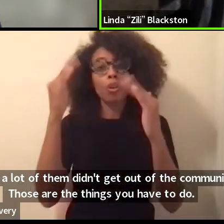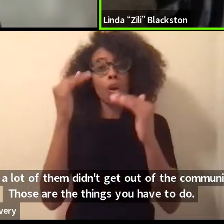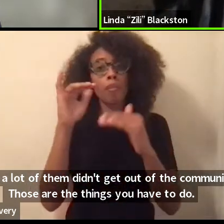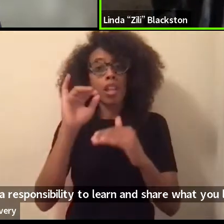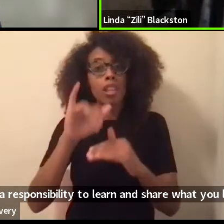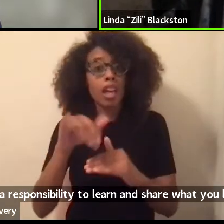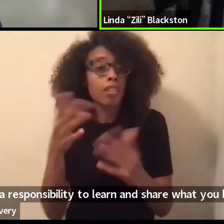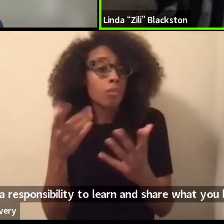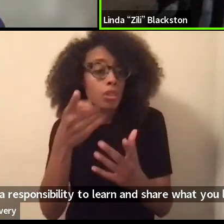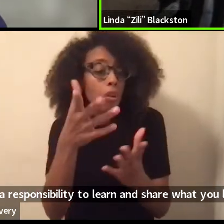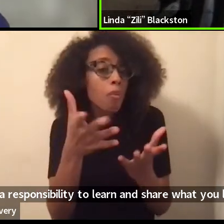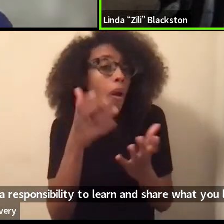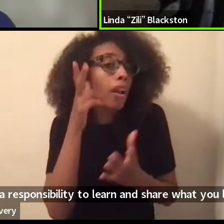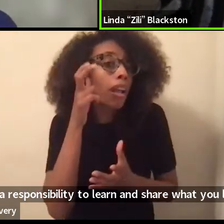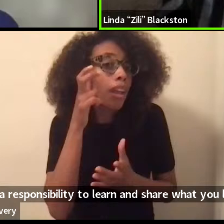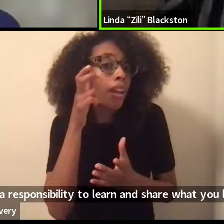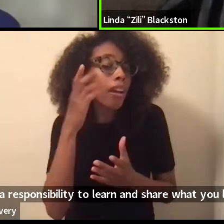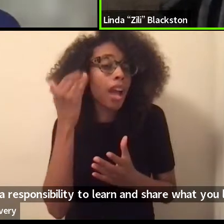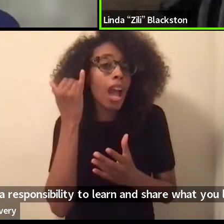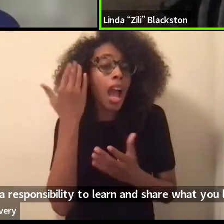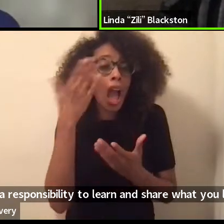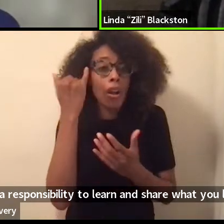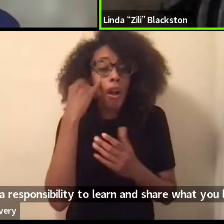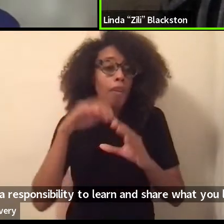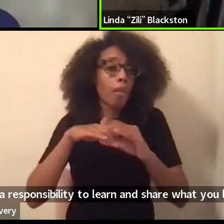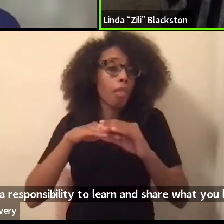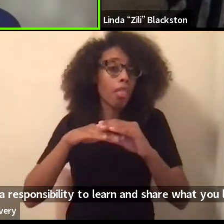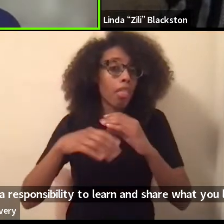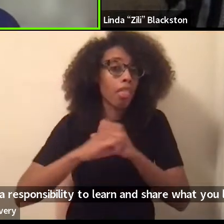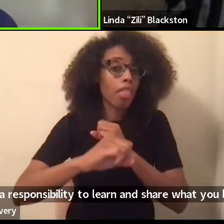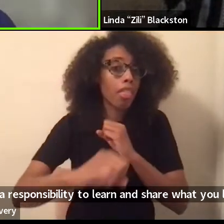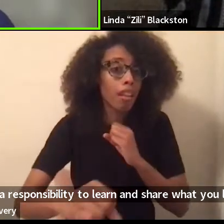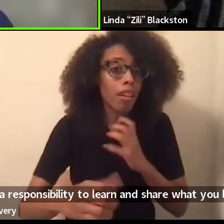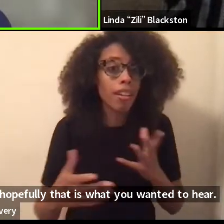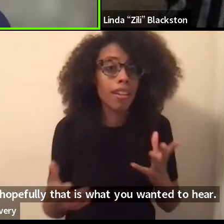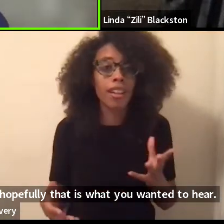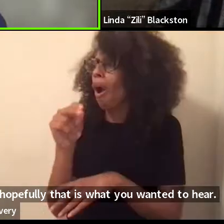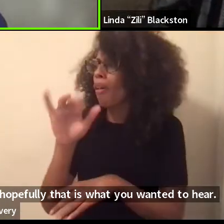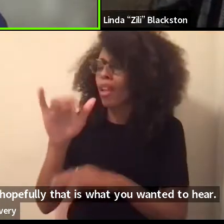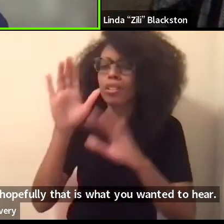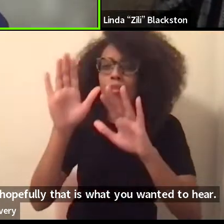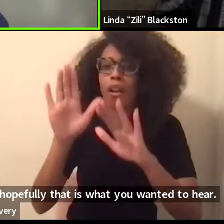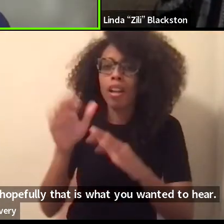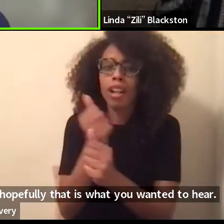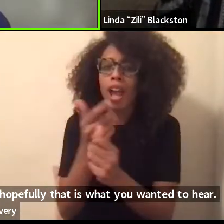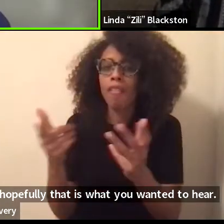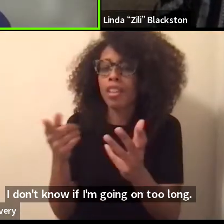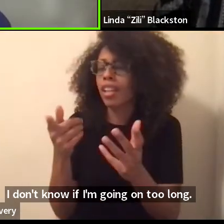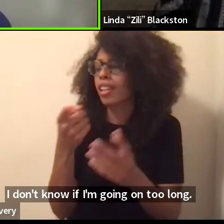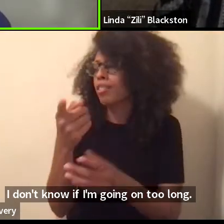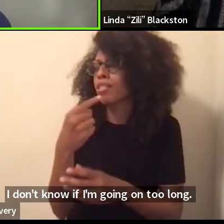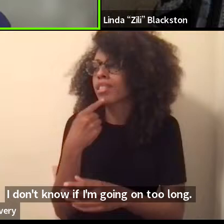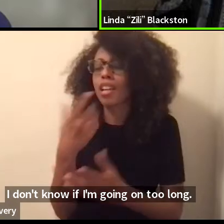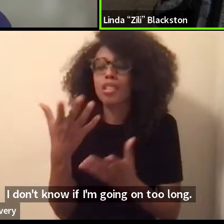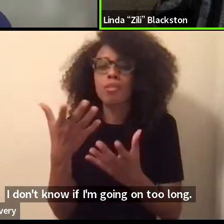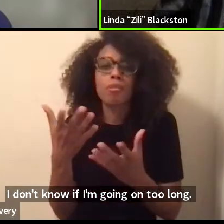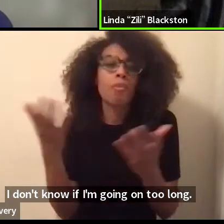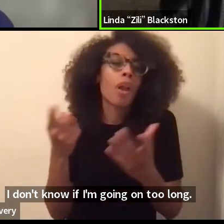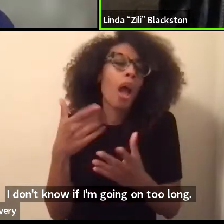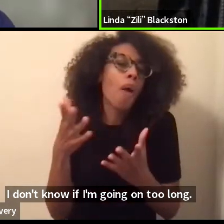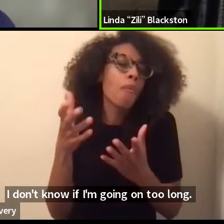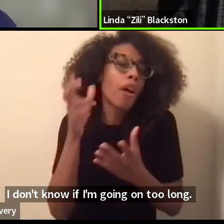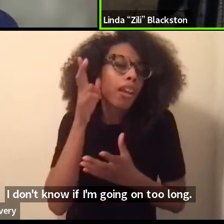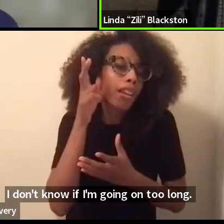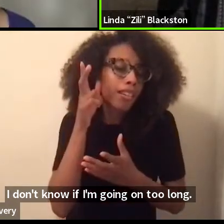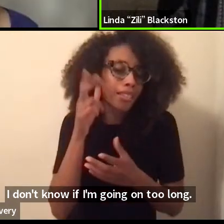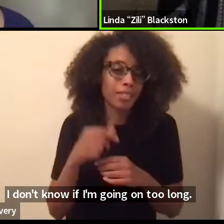wanted to hear. I don't know if I'm going on too long. No, that's great. I mean, everything you say is what I want to hear, Mommy, or most